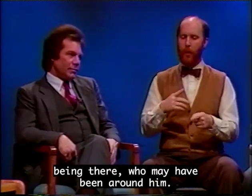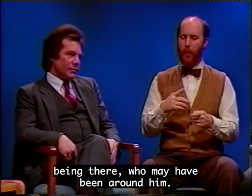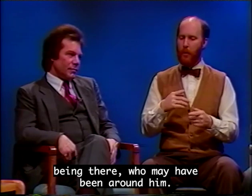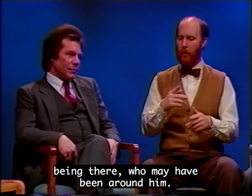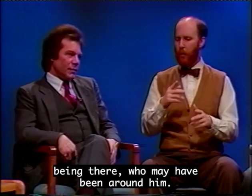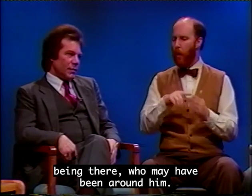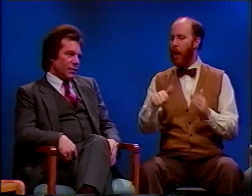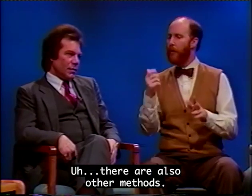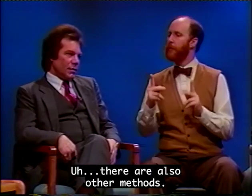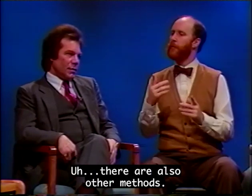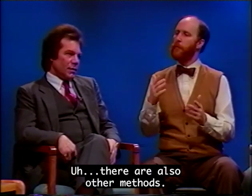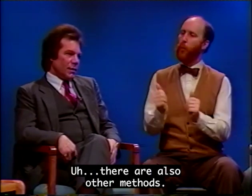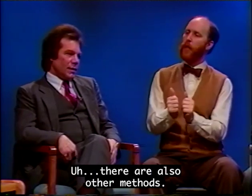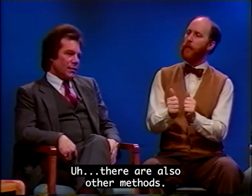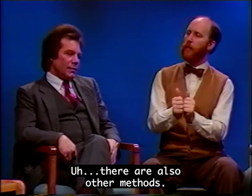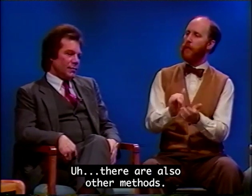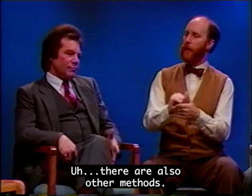him.